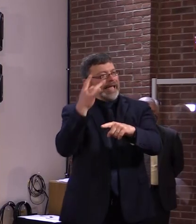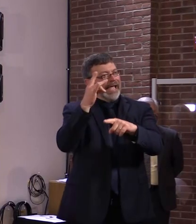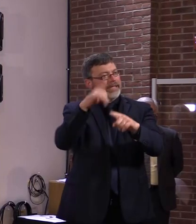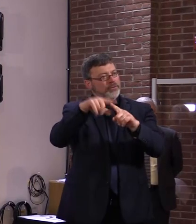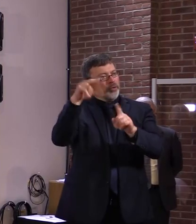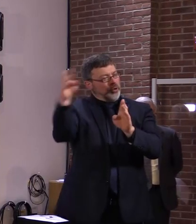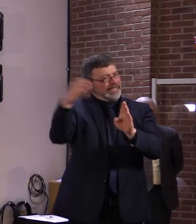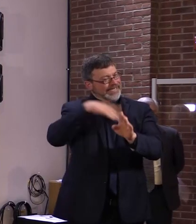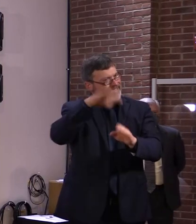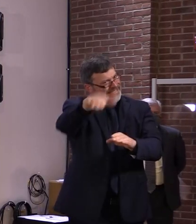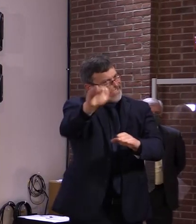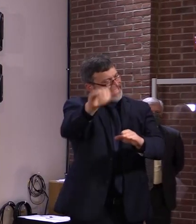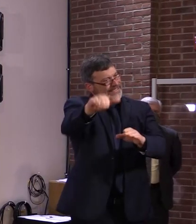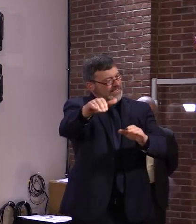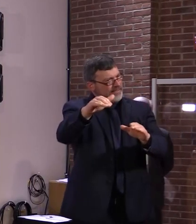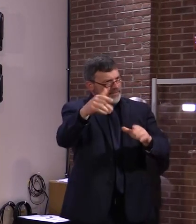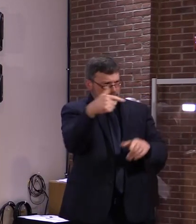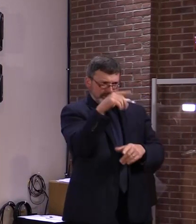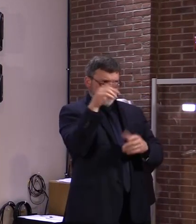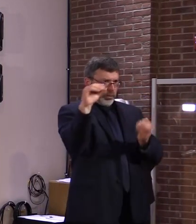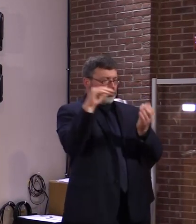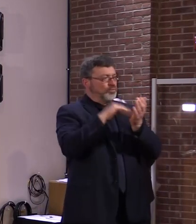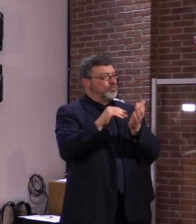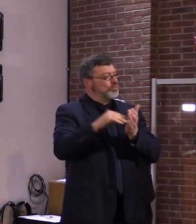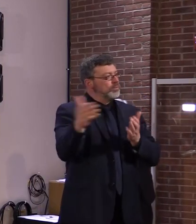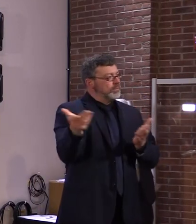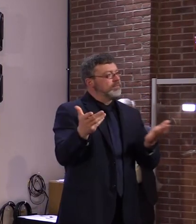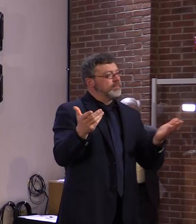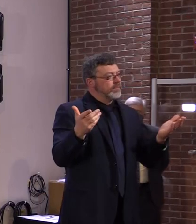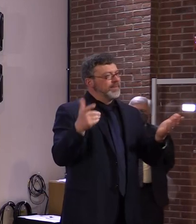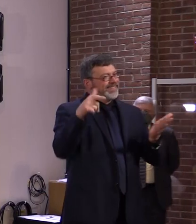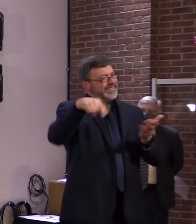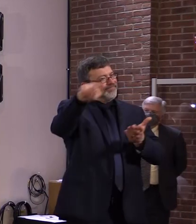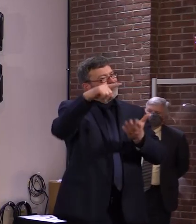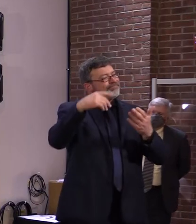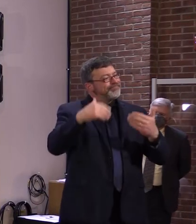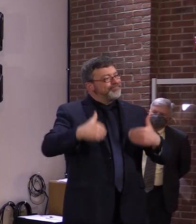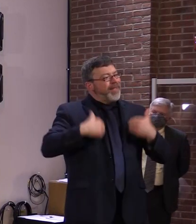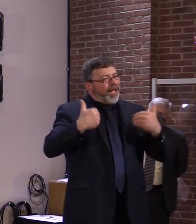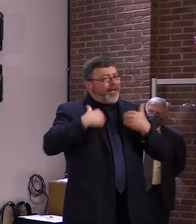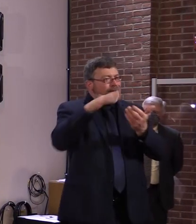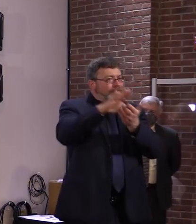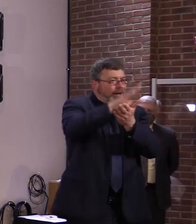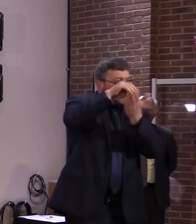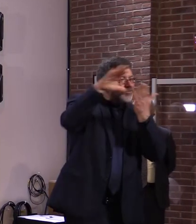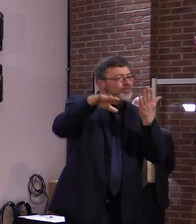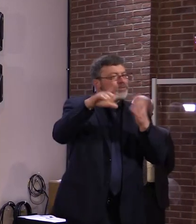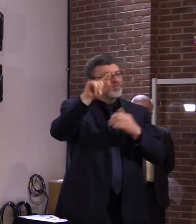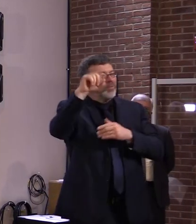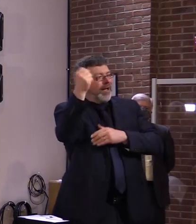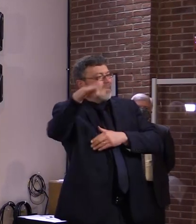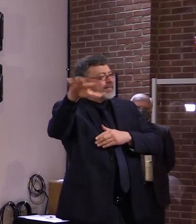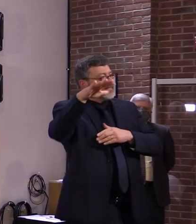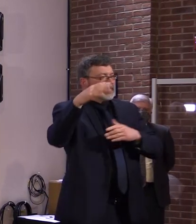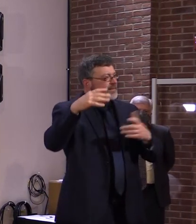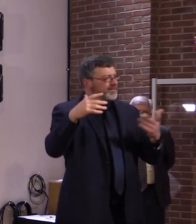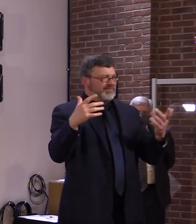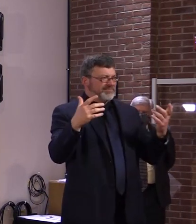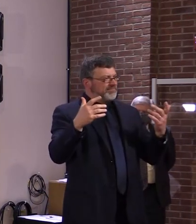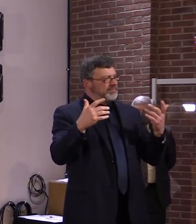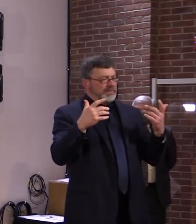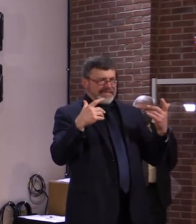continue to explore and try new things to try and get that that age group to